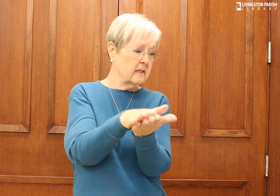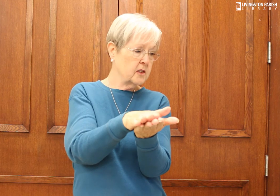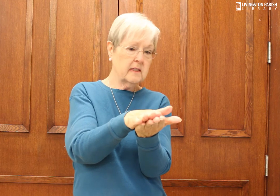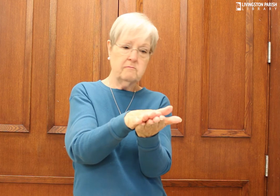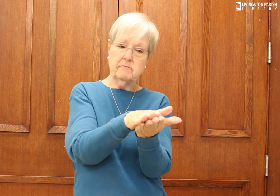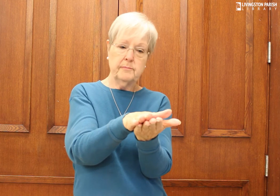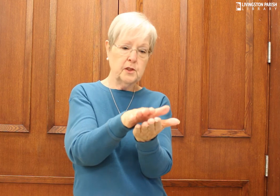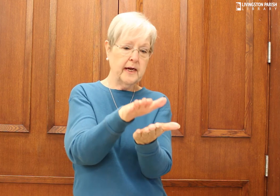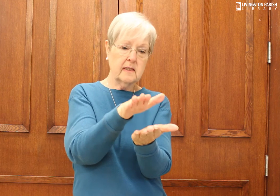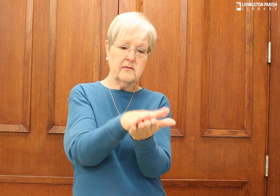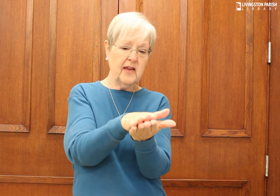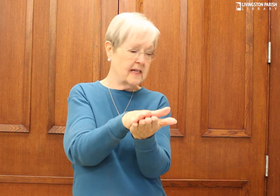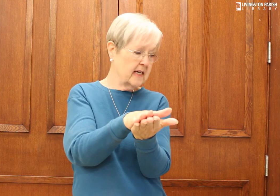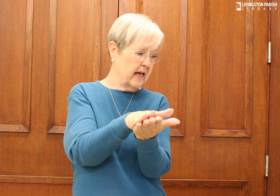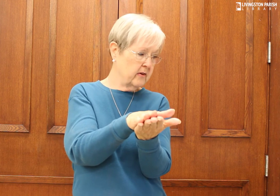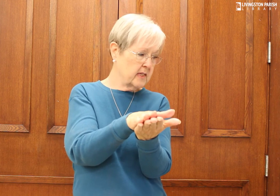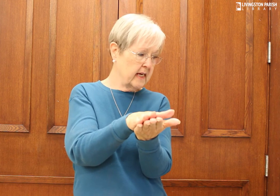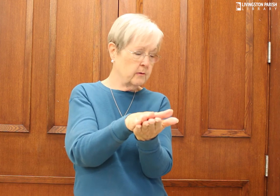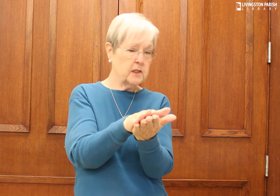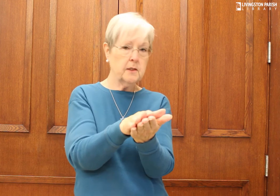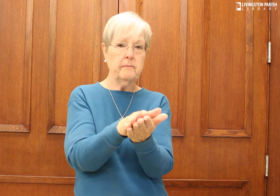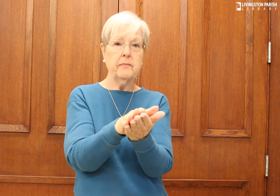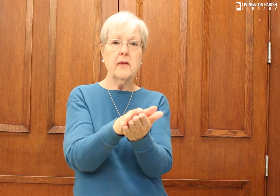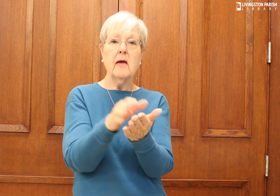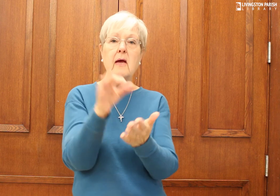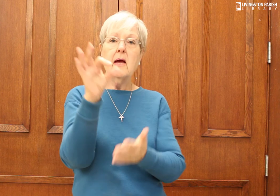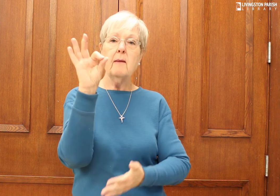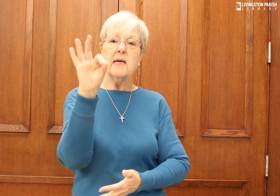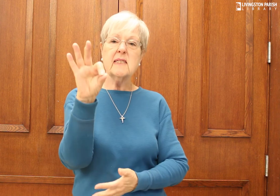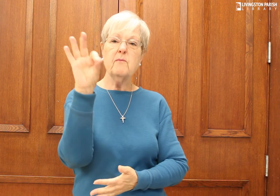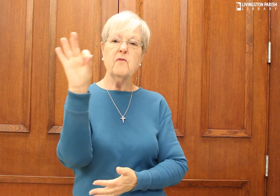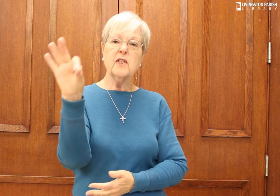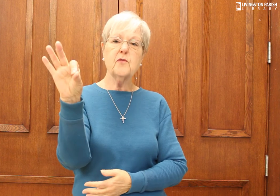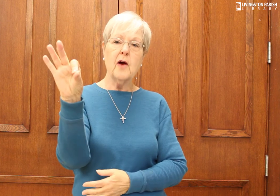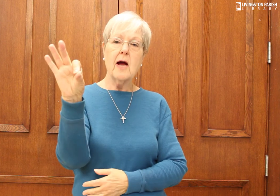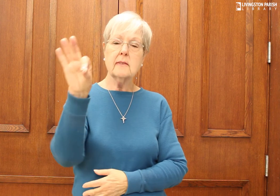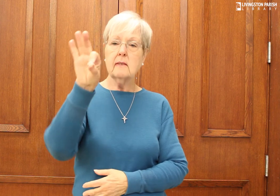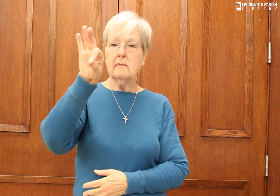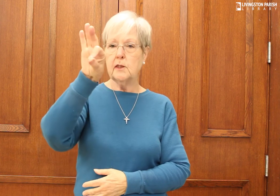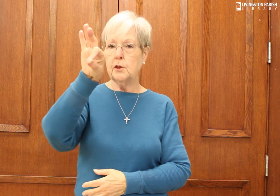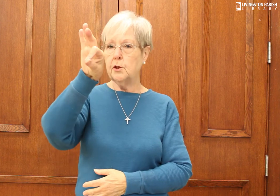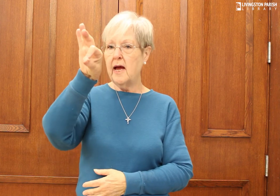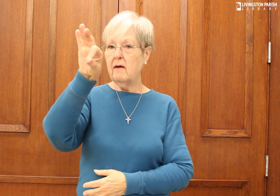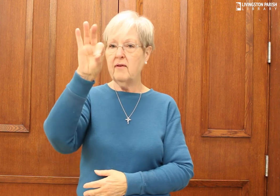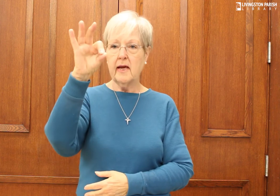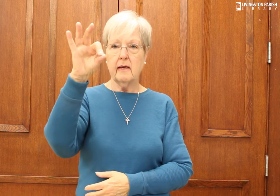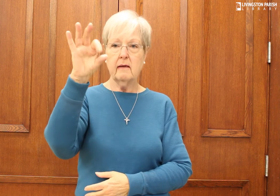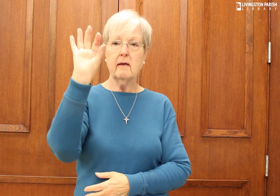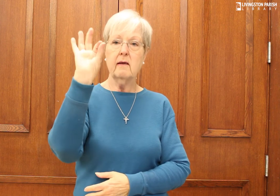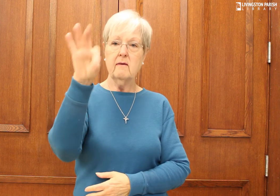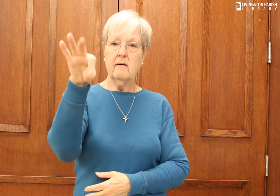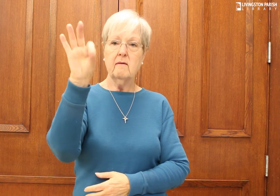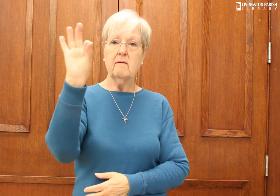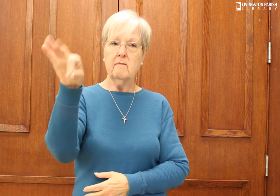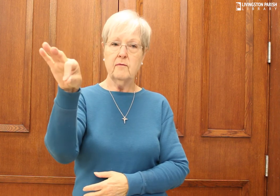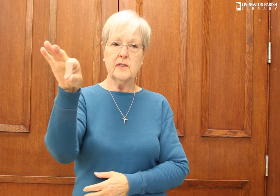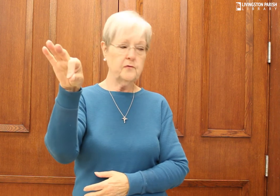Just put your hands flat together, sandwich. How about some French fries? This is your F hand. French